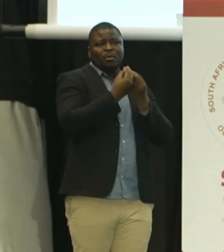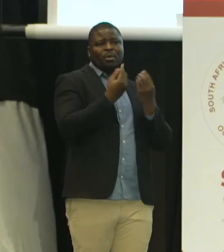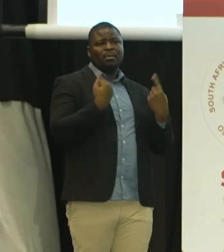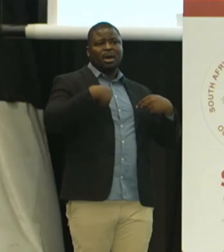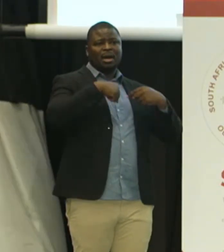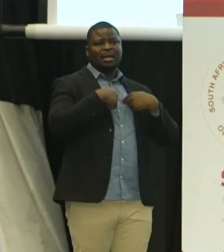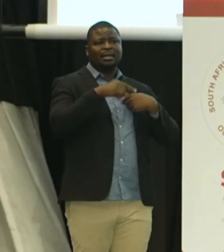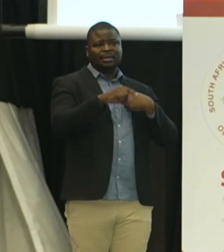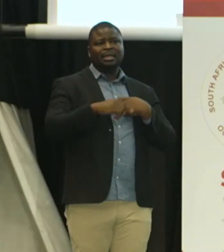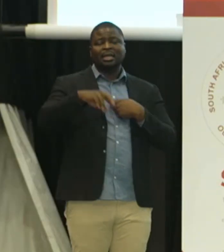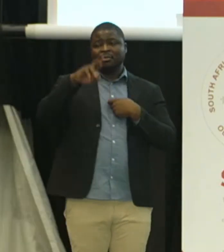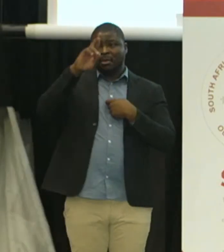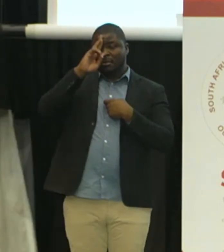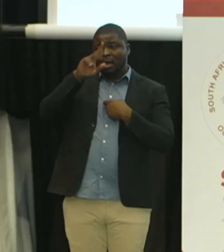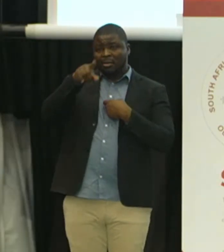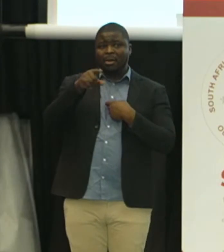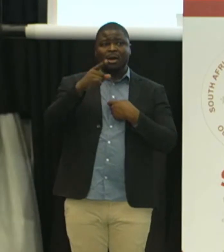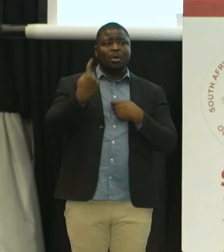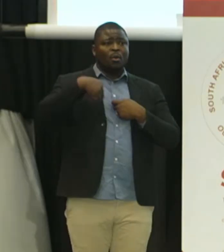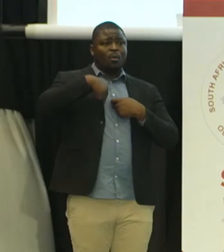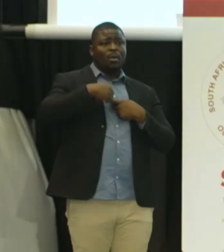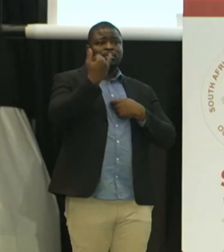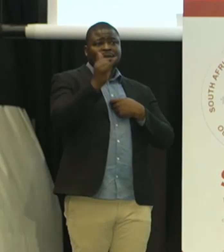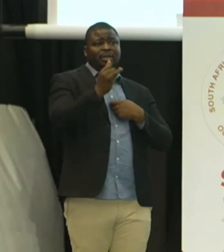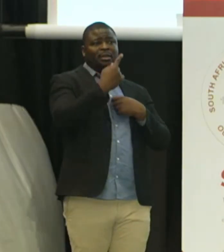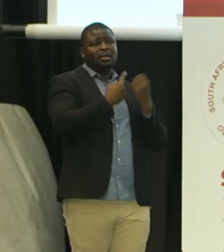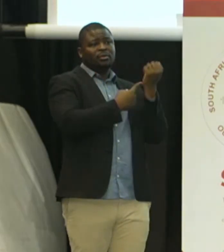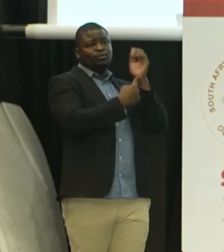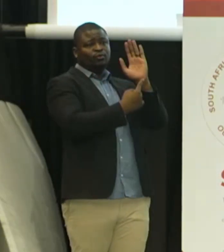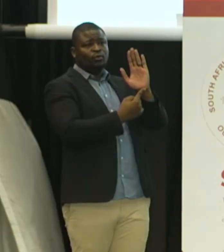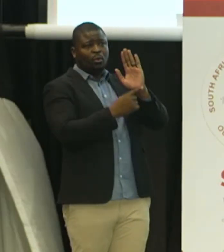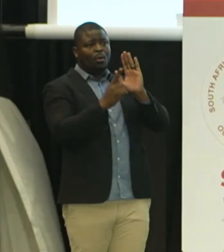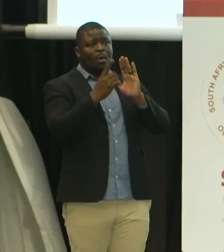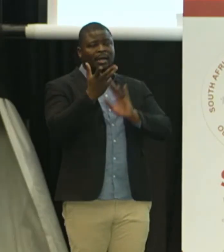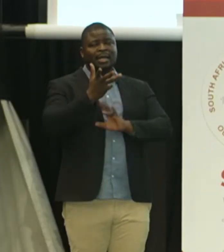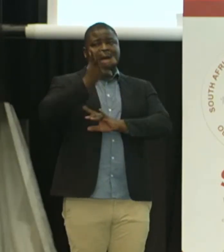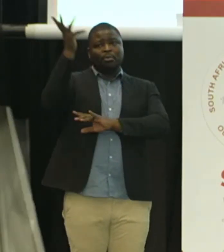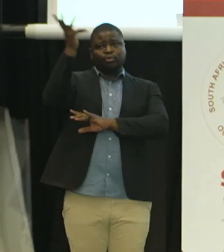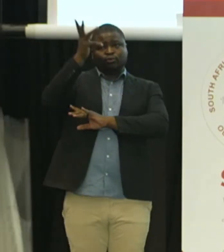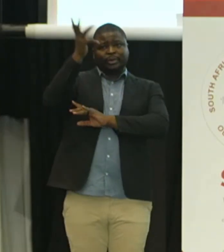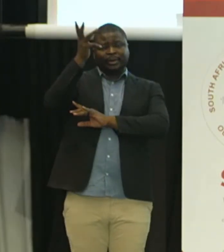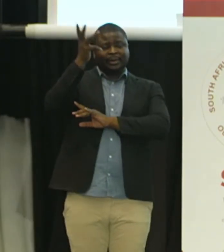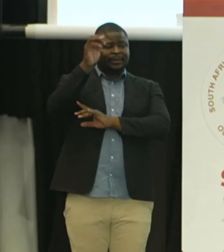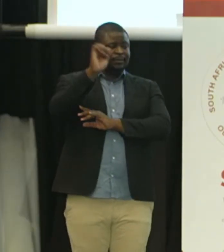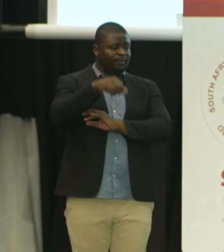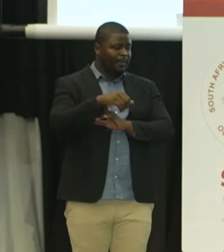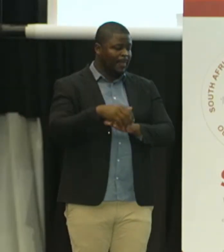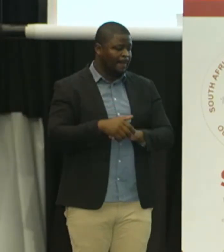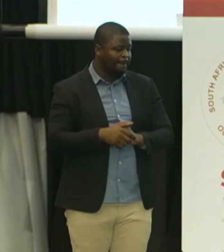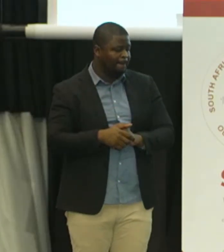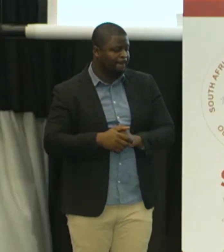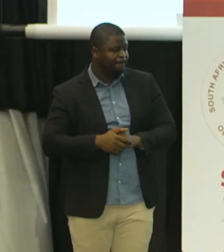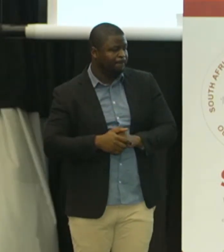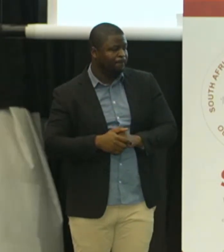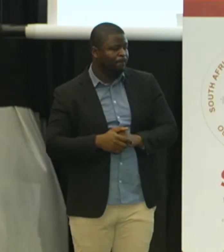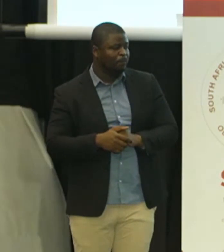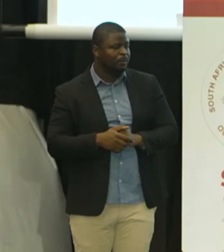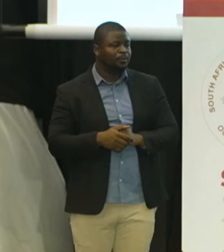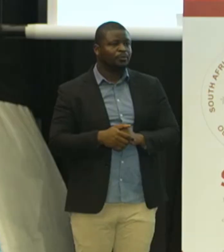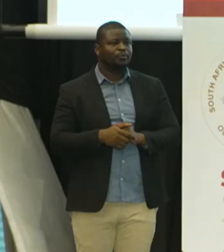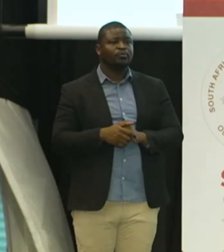Yes, I think we're still waiting for my presentation. I've got it up here, and I think my first slide, I